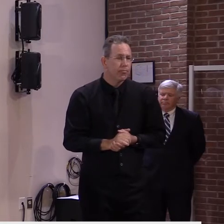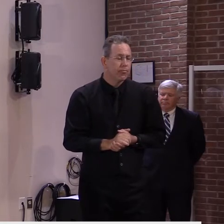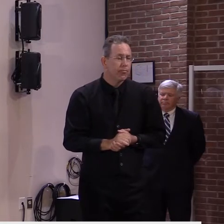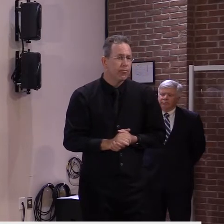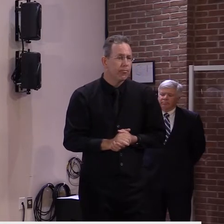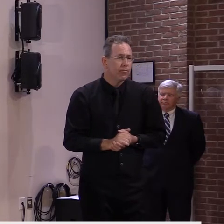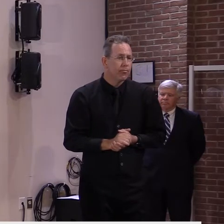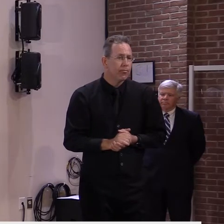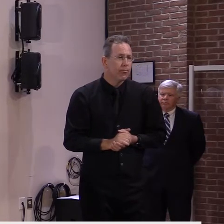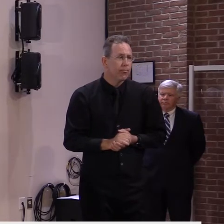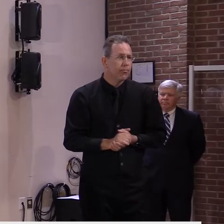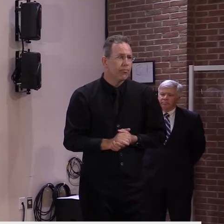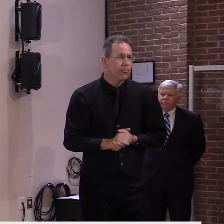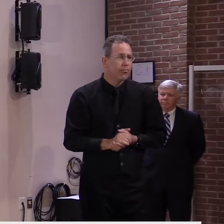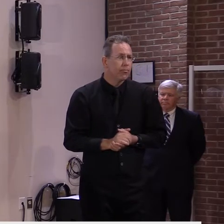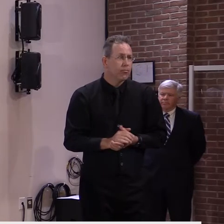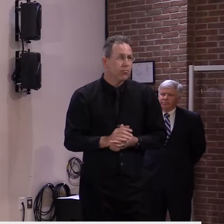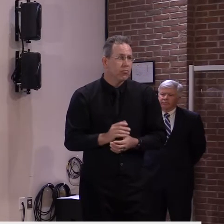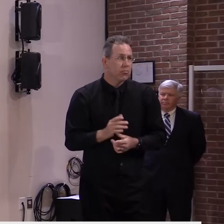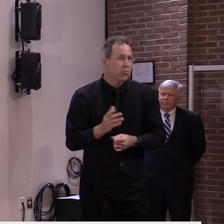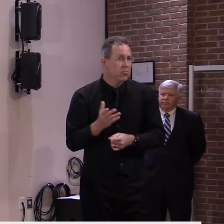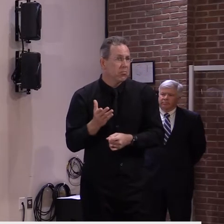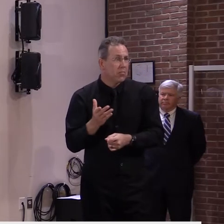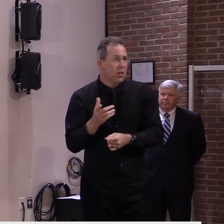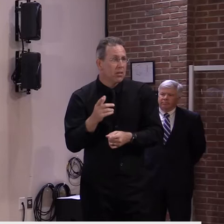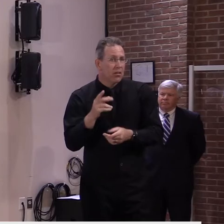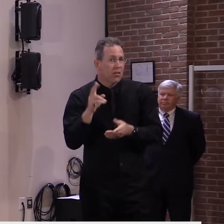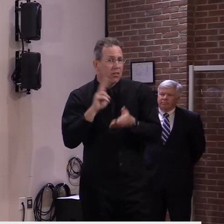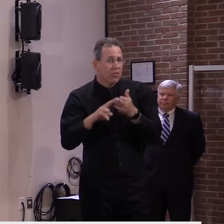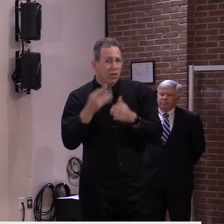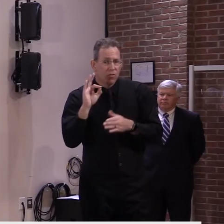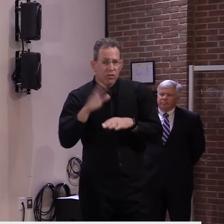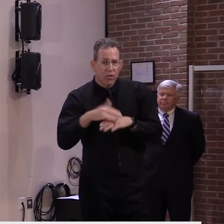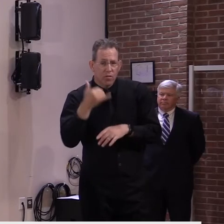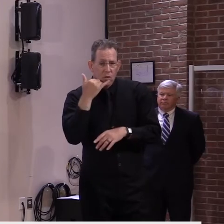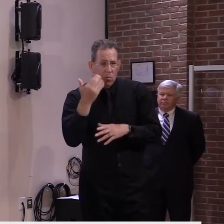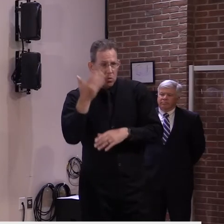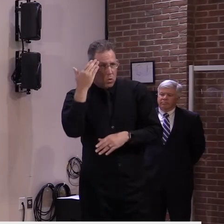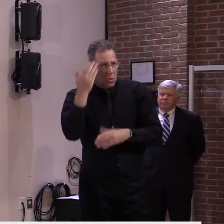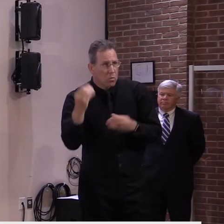Possibly Secretary French might know. Secretary French?